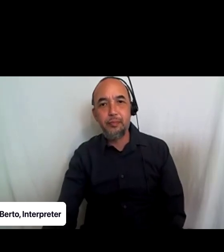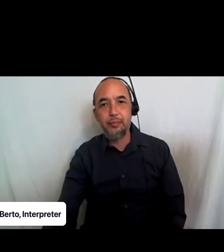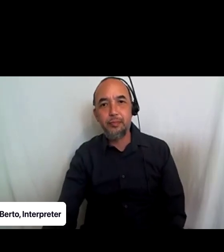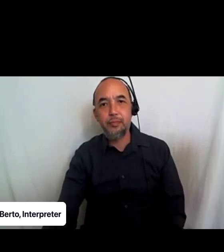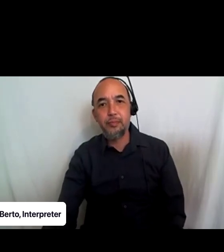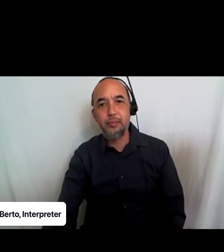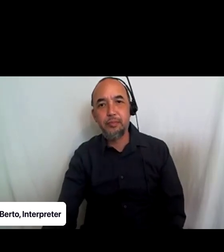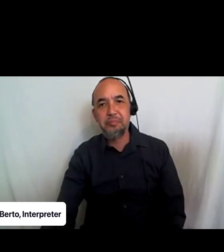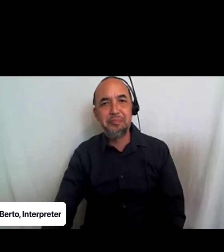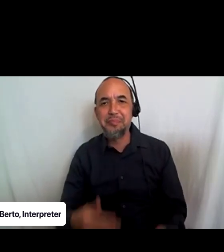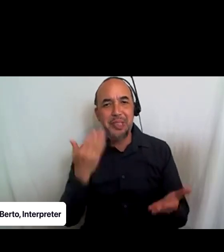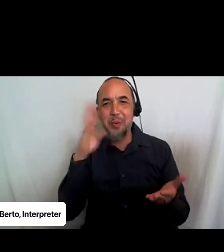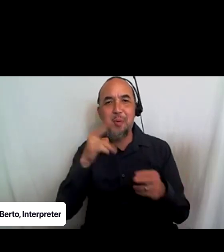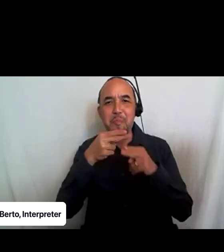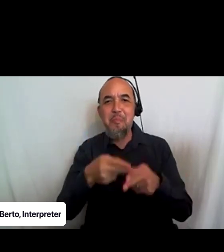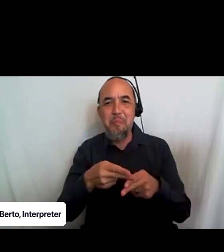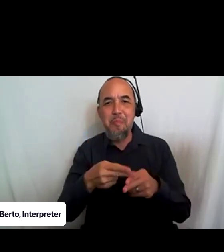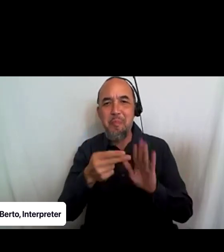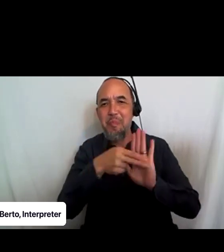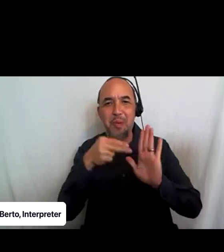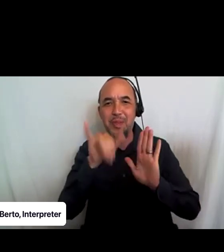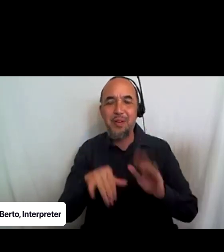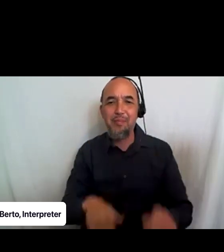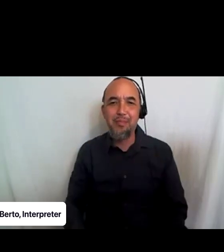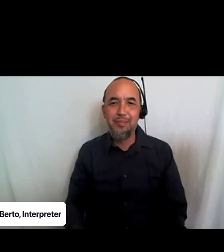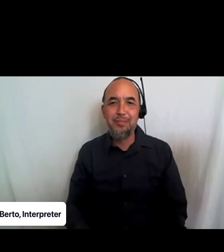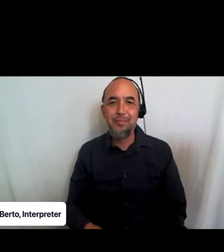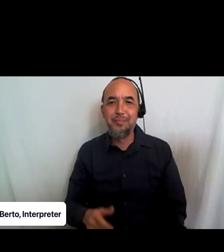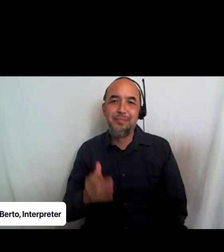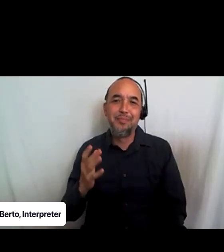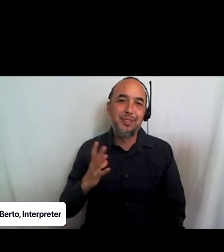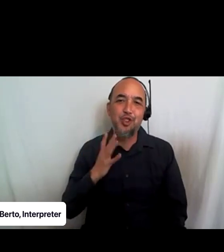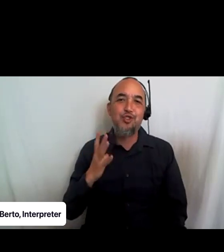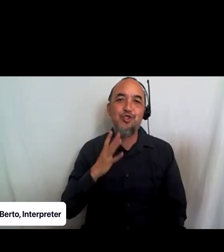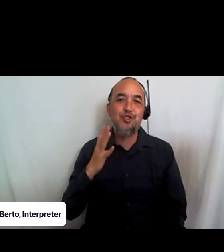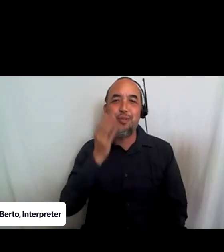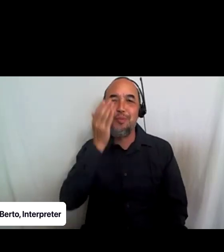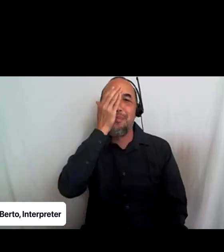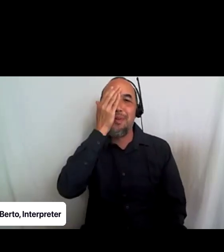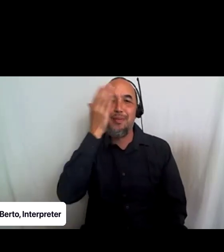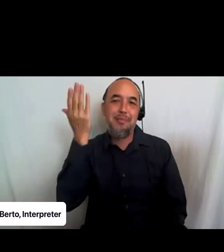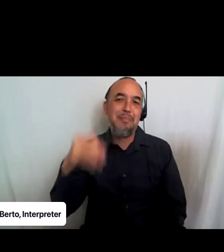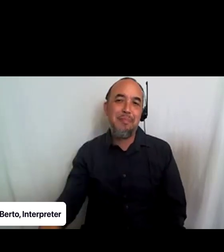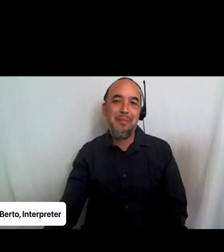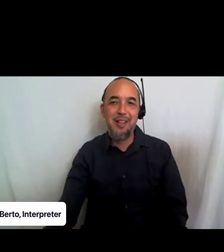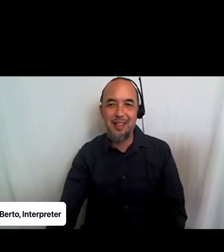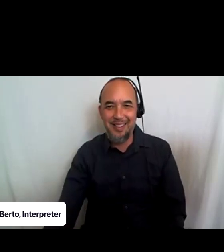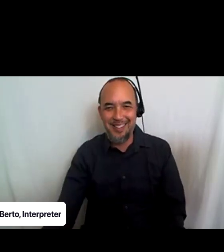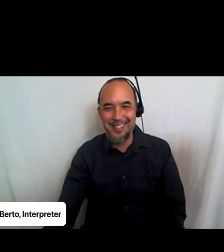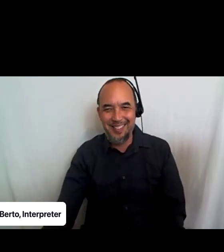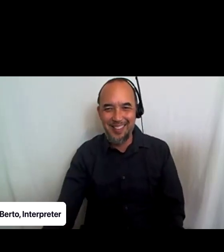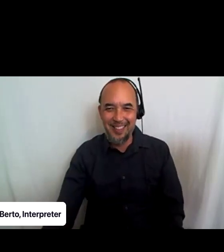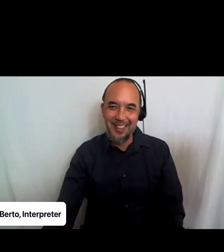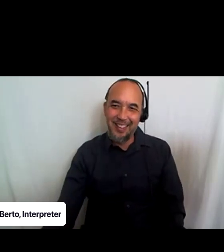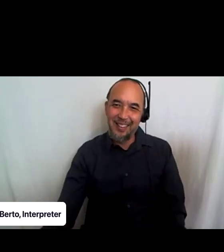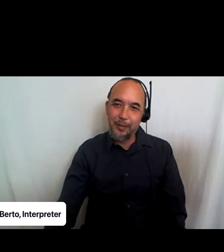I don't know what you call that. Gentleman piratey, I called it. All right.